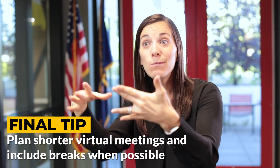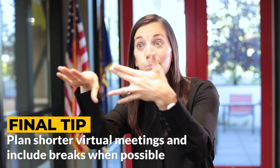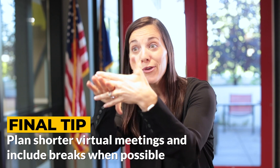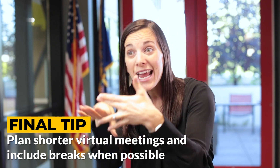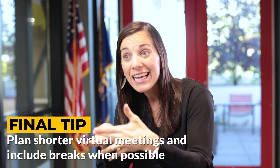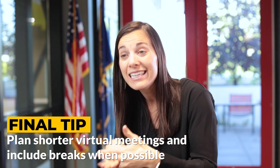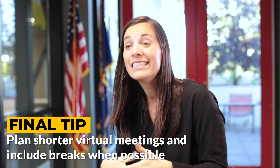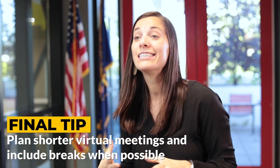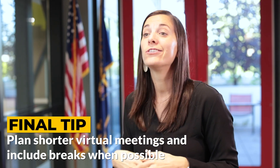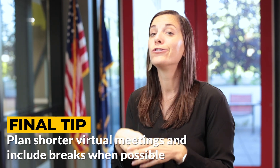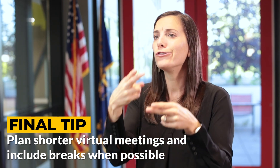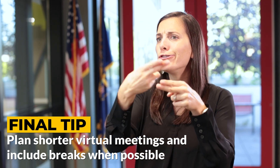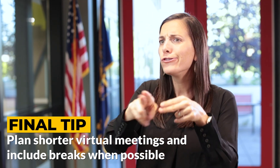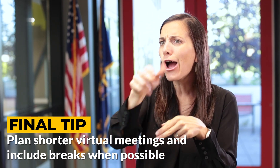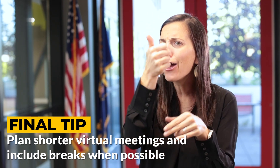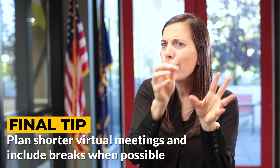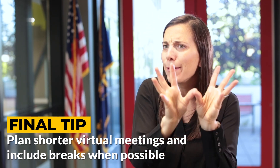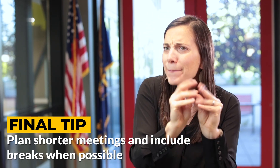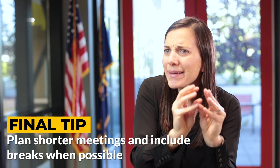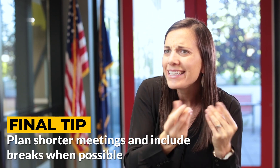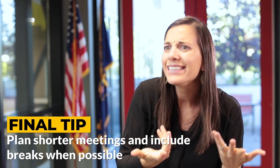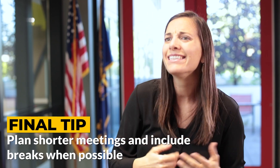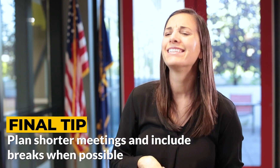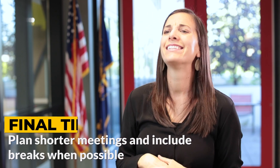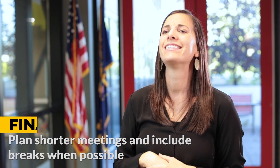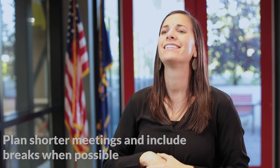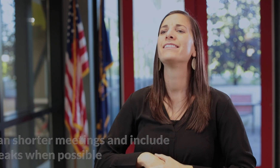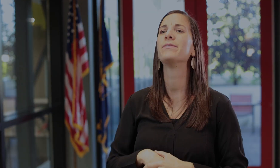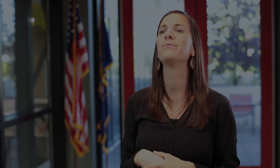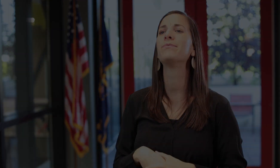in mind, you can provide additional breaks or shorten the length of your meeting.